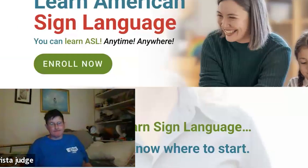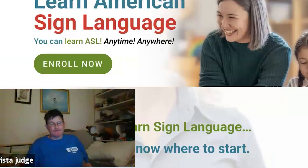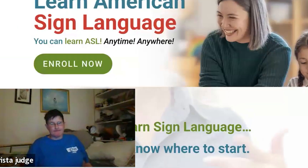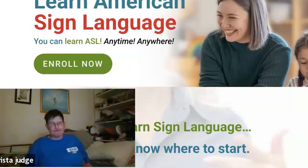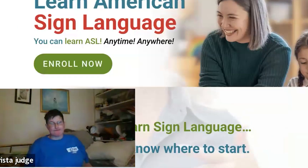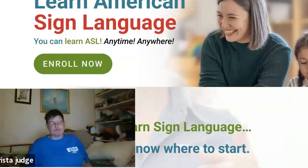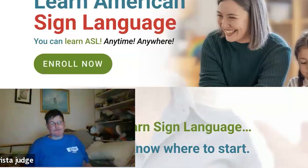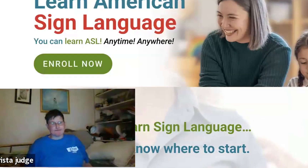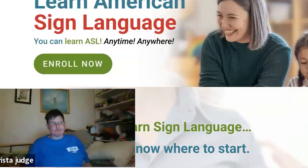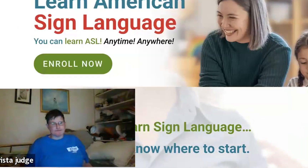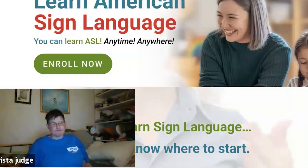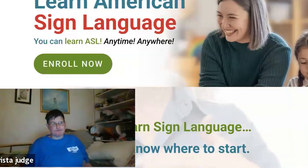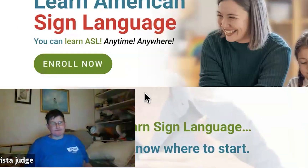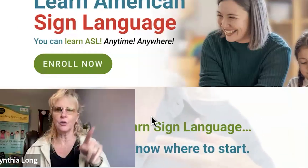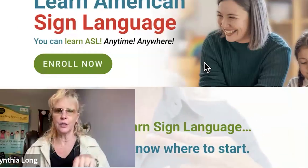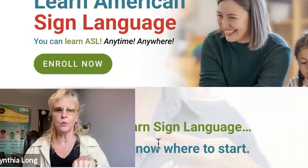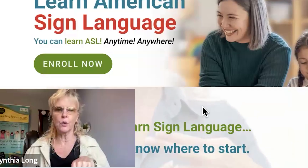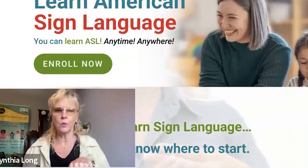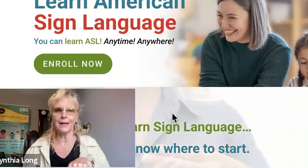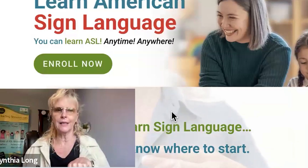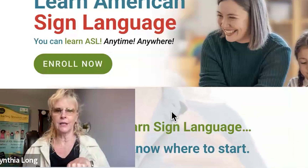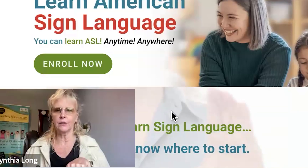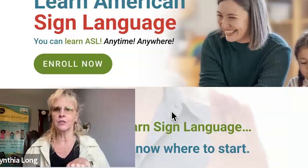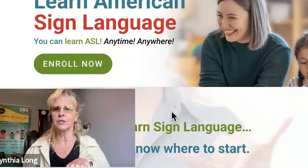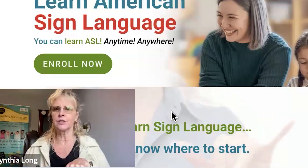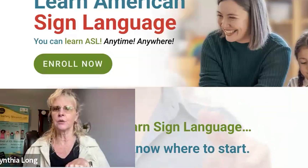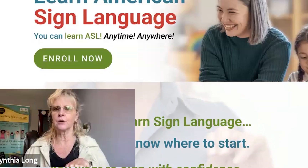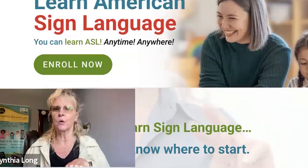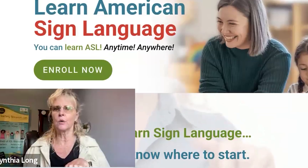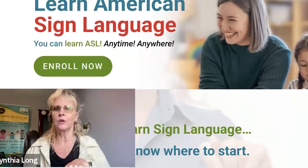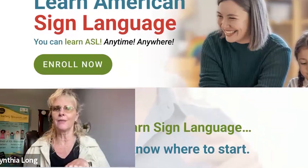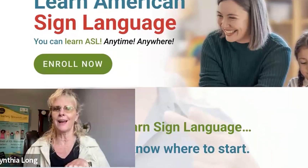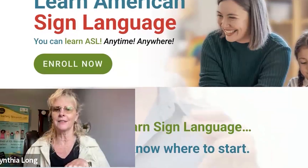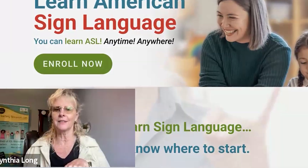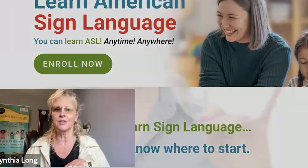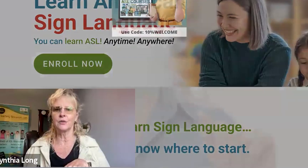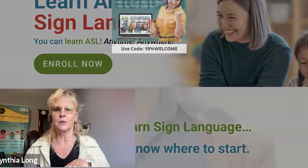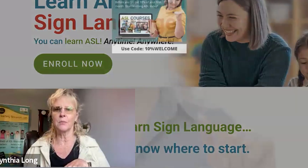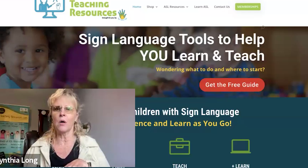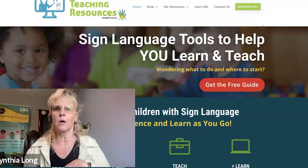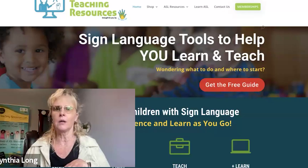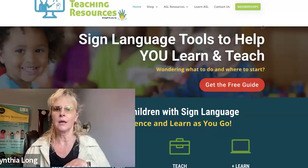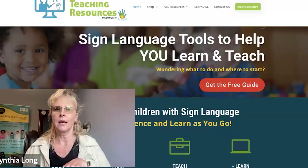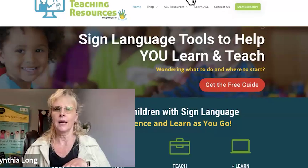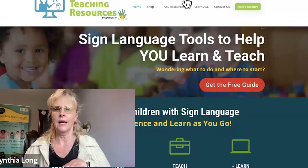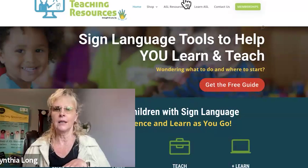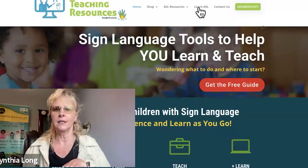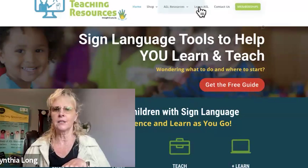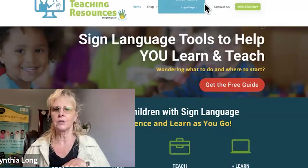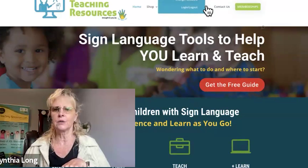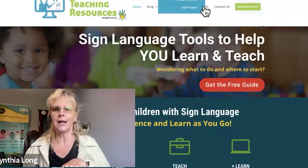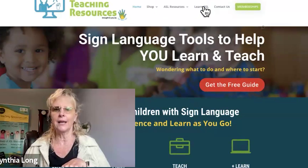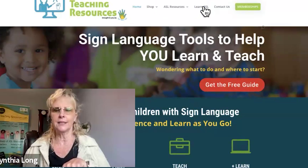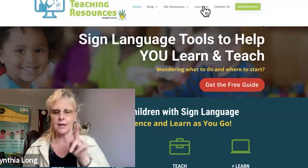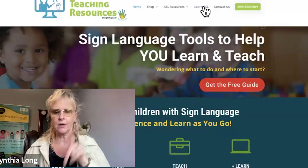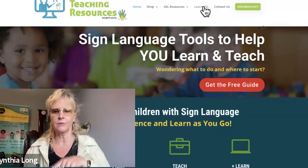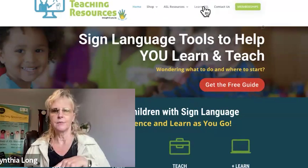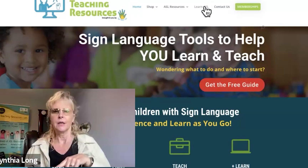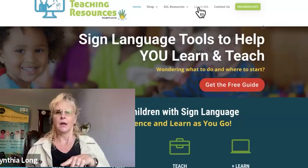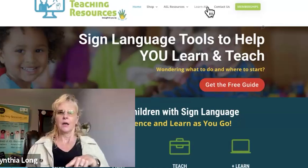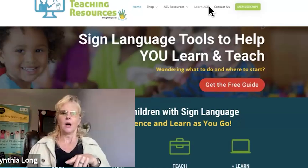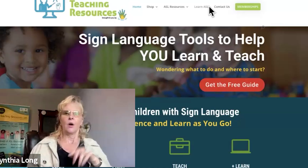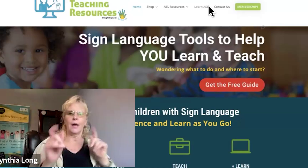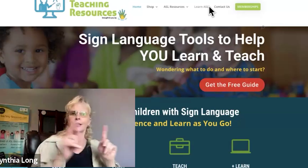then for those who might be watching right now, you can enroll right here. Just enroll, and you have access to them all. And it's Learn